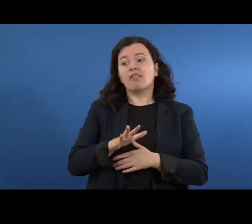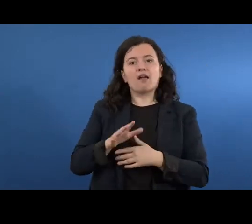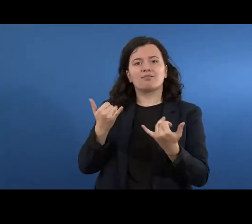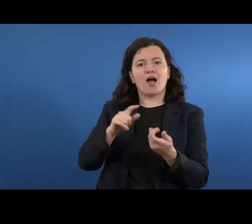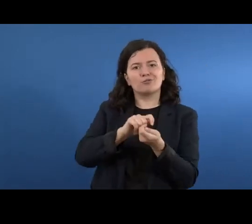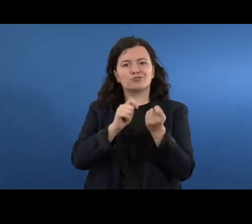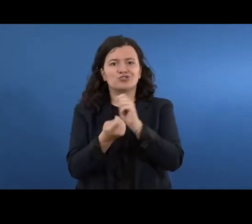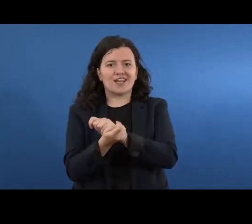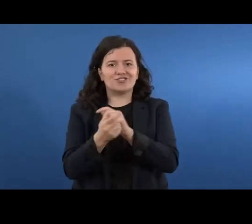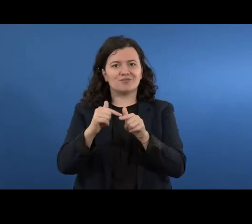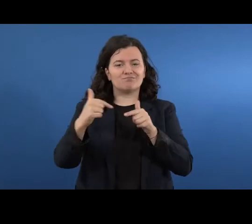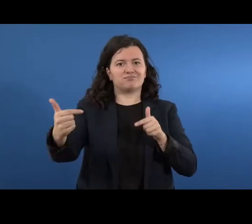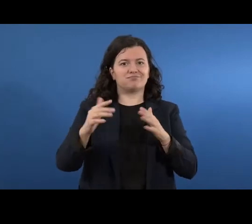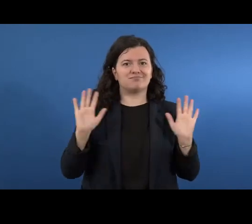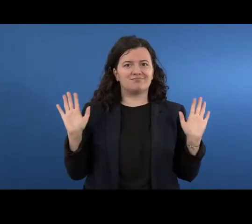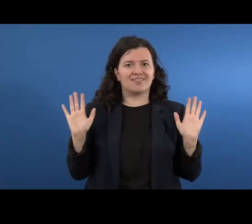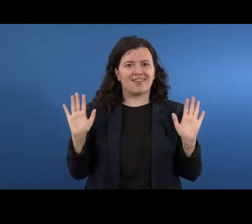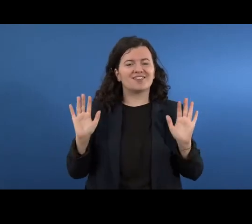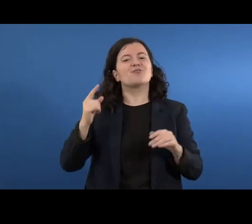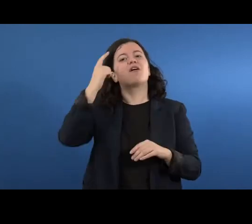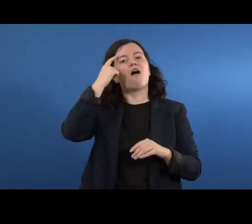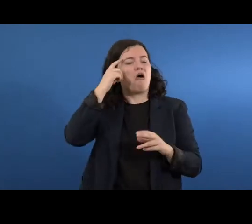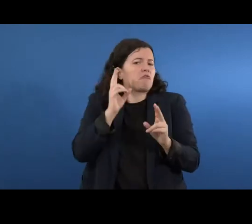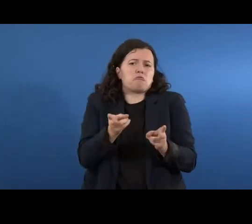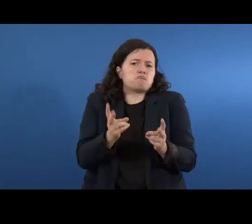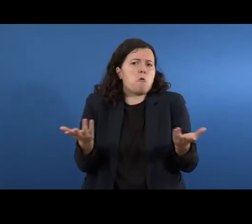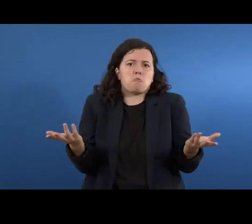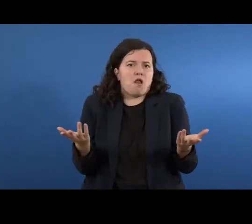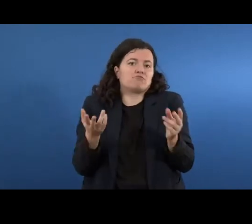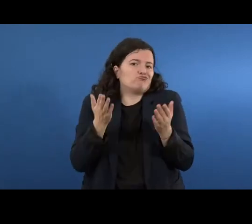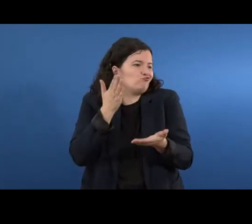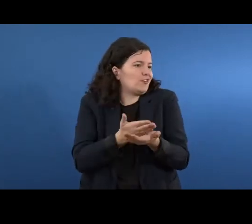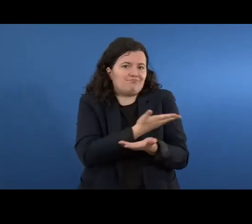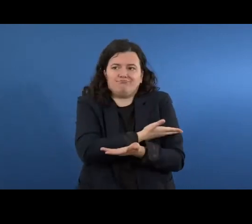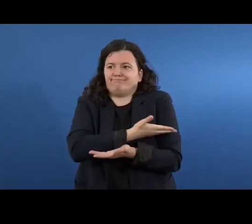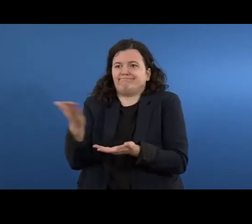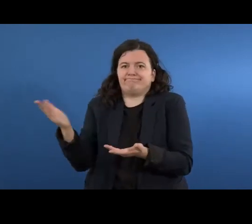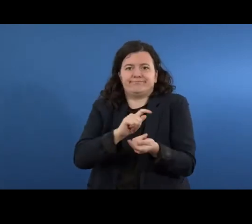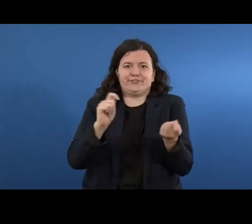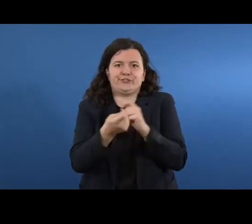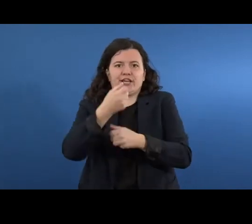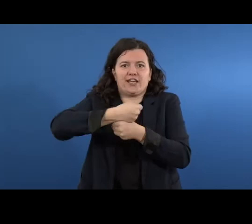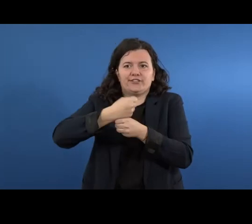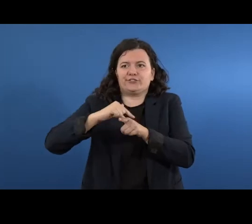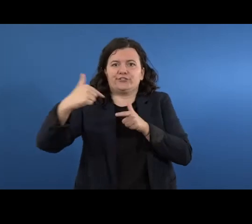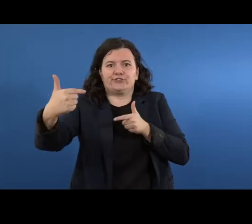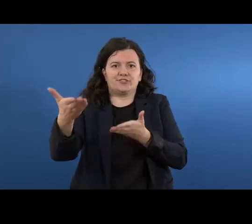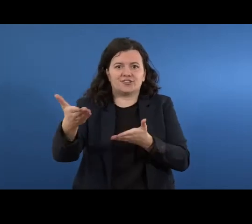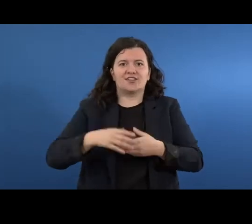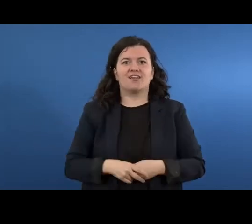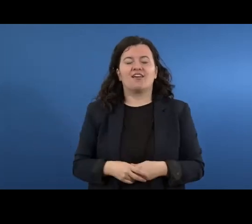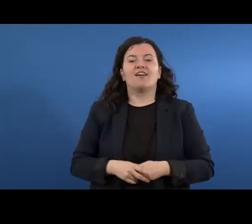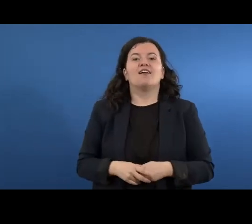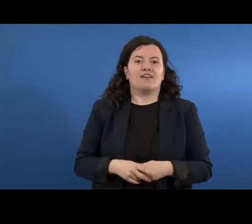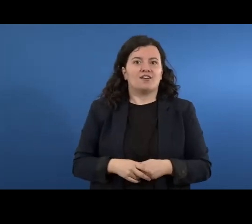normal that the companies have experienced during the COVID-19 pandemic may have benefited